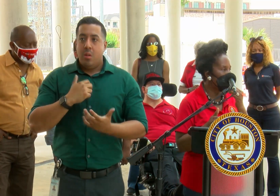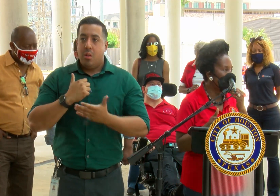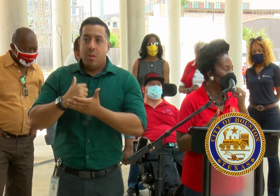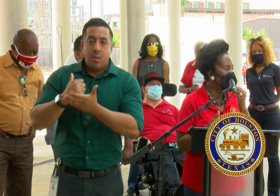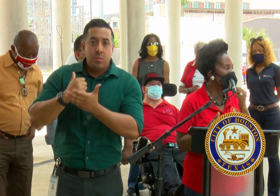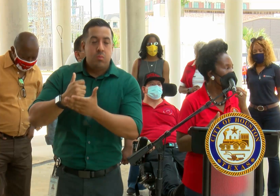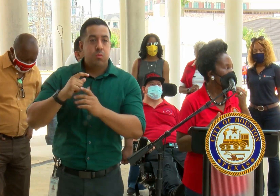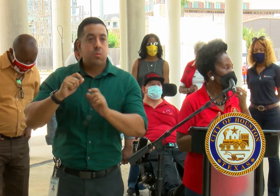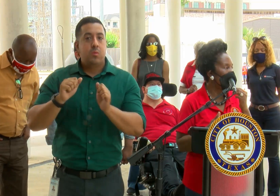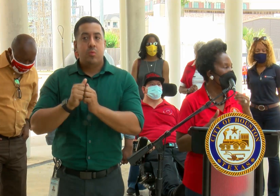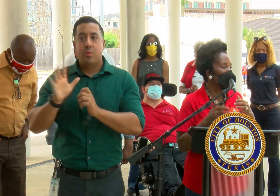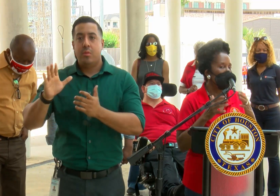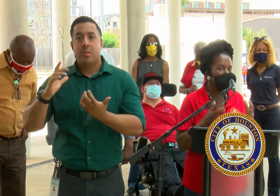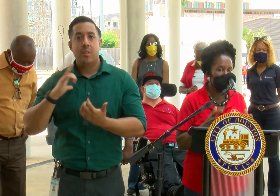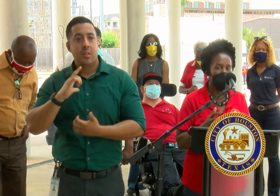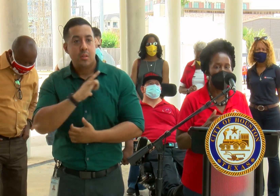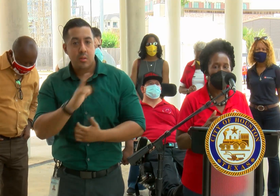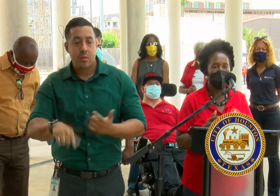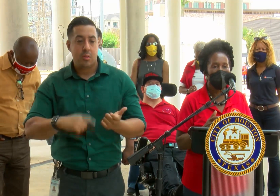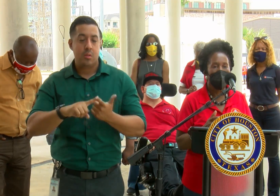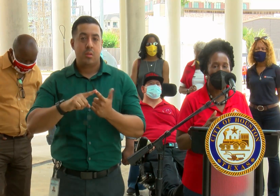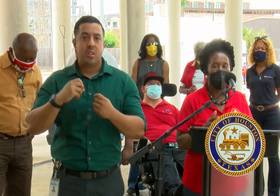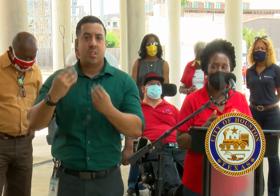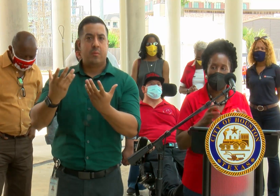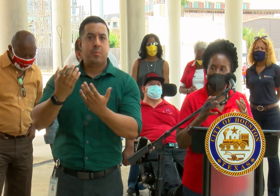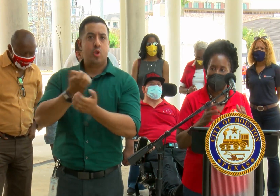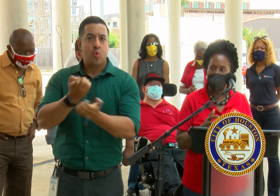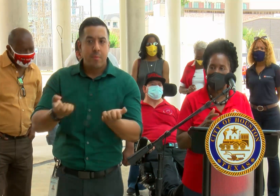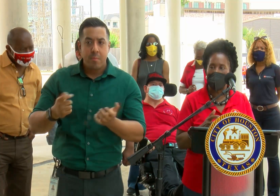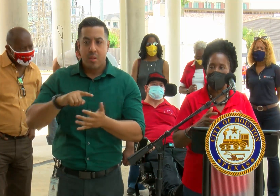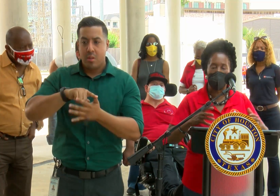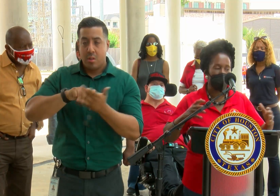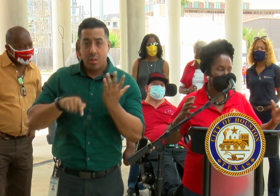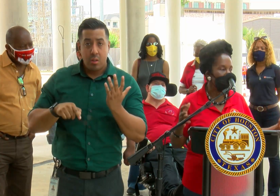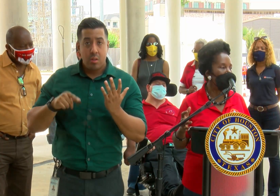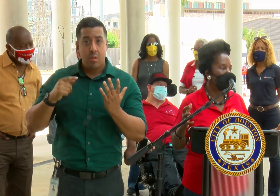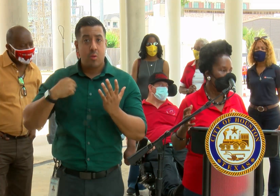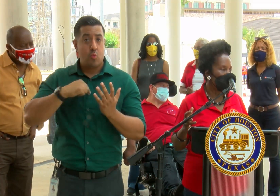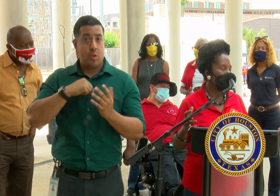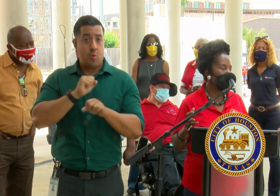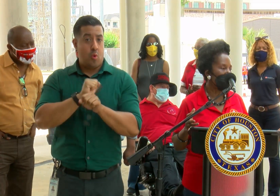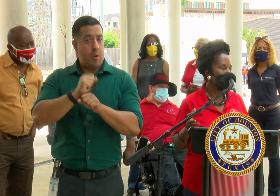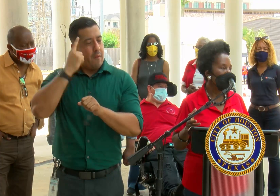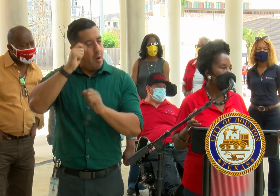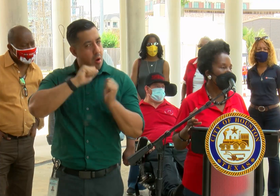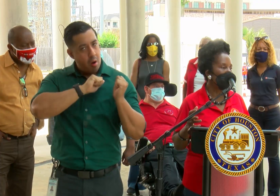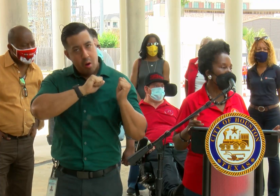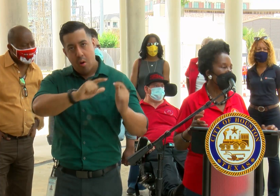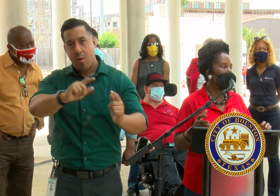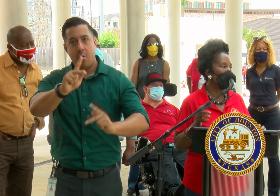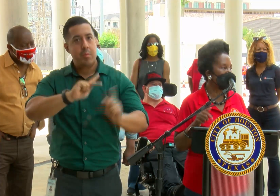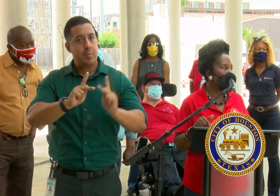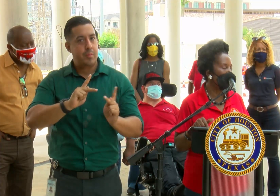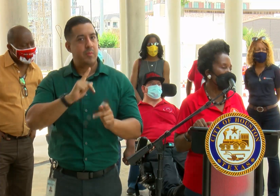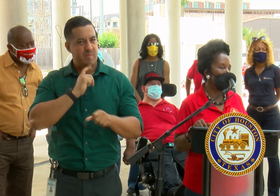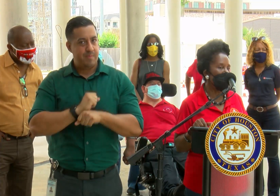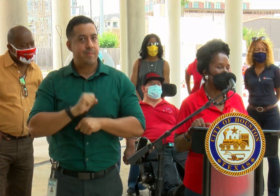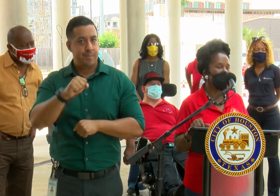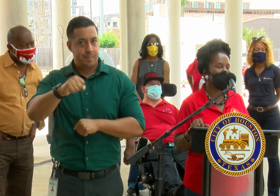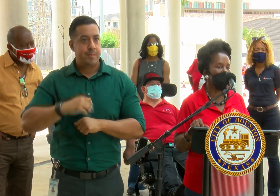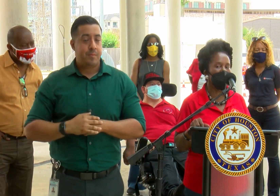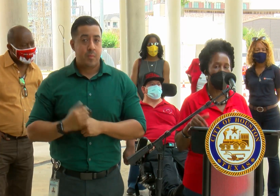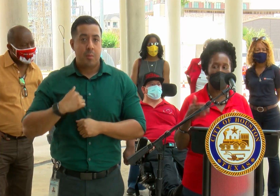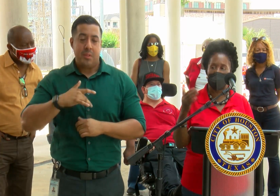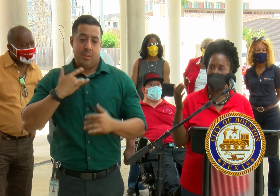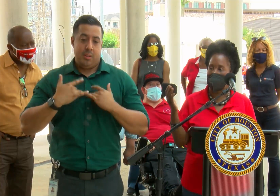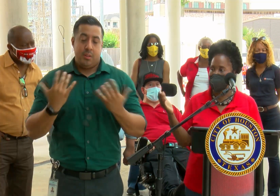of legislation, terms of equipment, but as I do that, we work with all persons. And so I'm excited to be here at